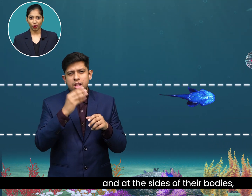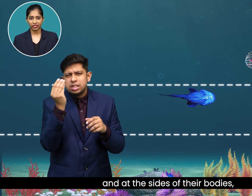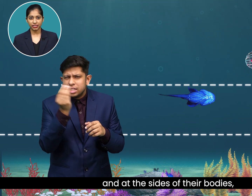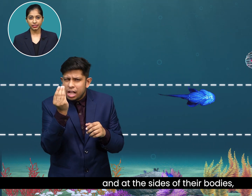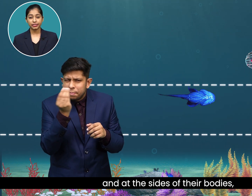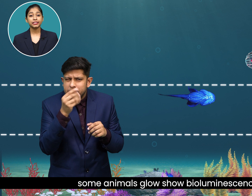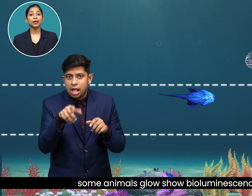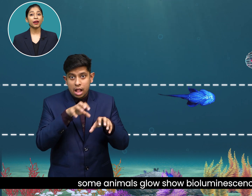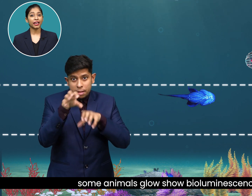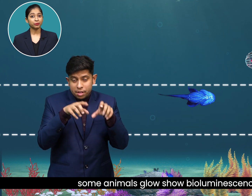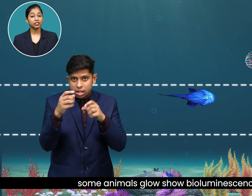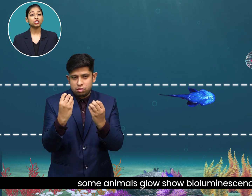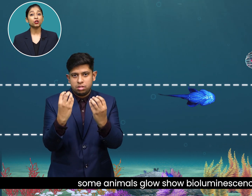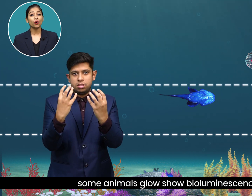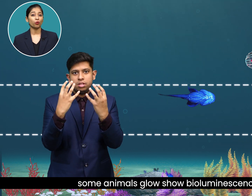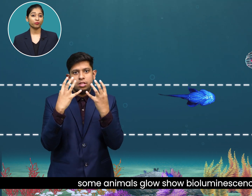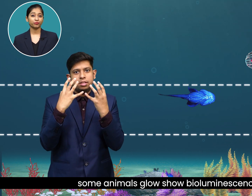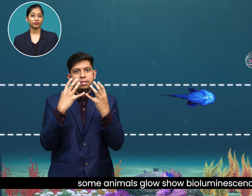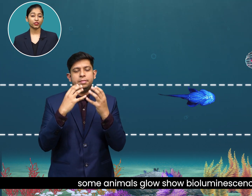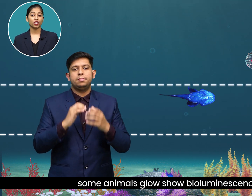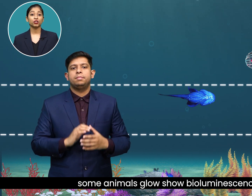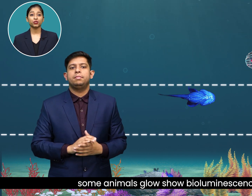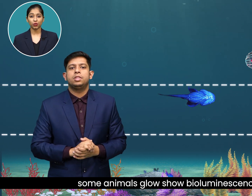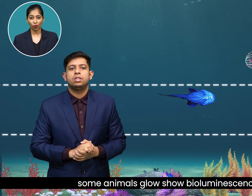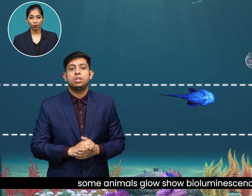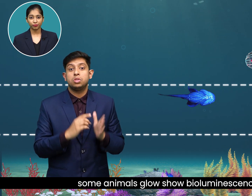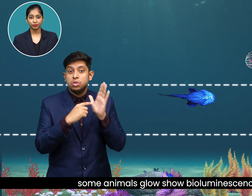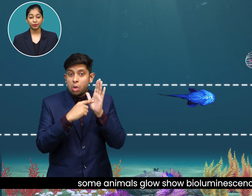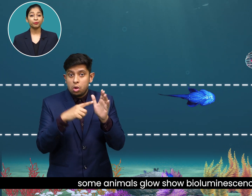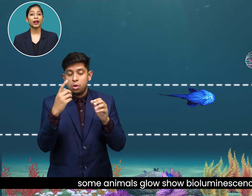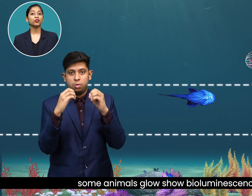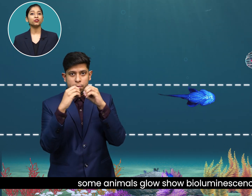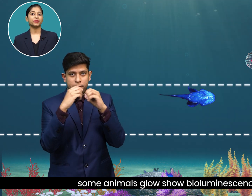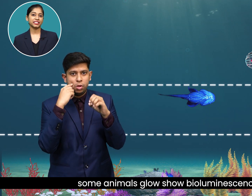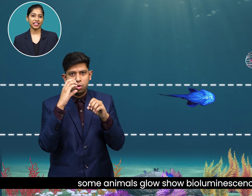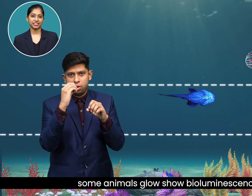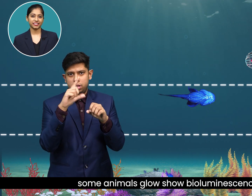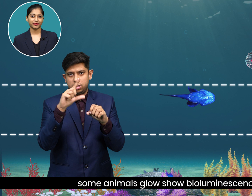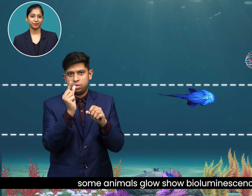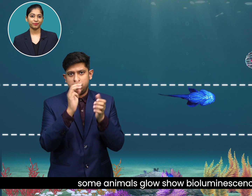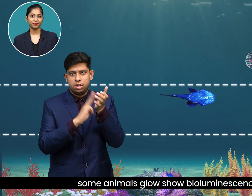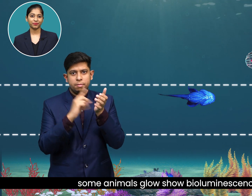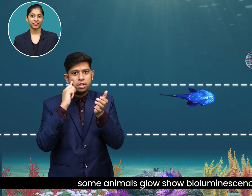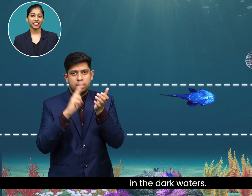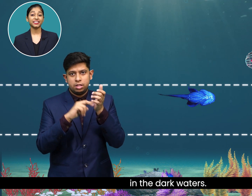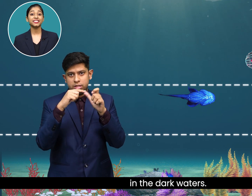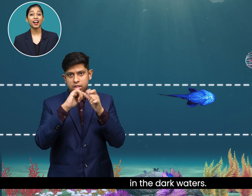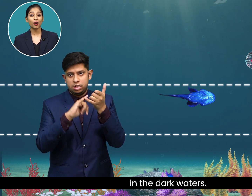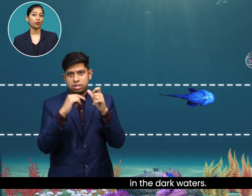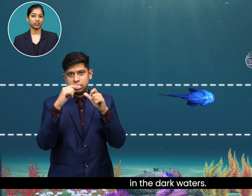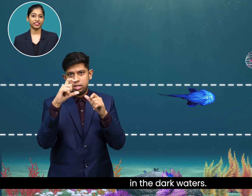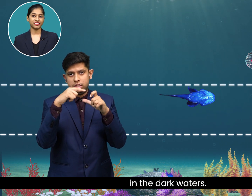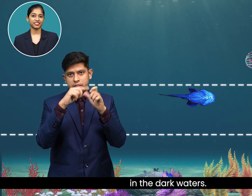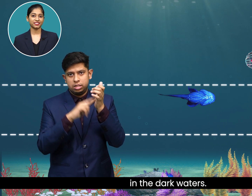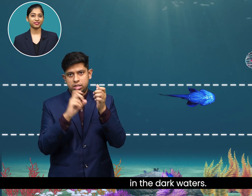their bodies some animals glow, show bioluminescence in the